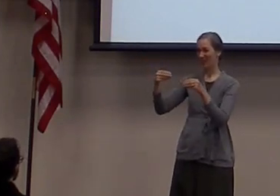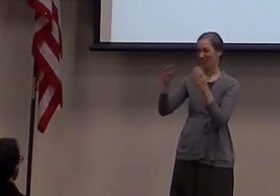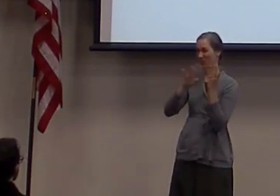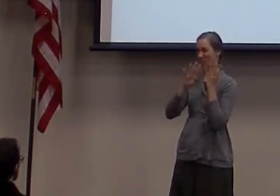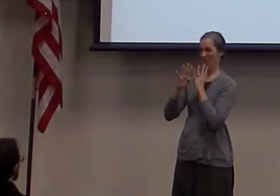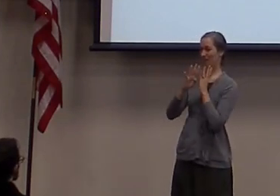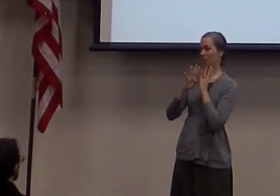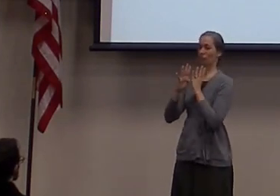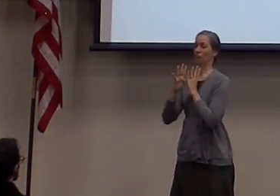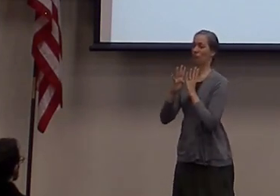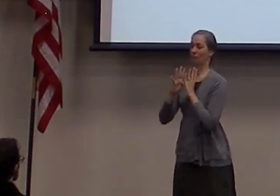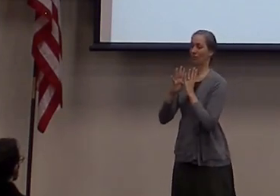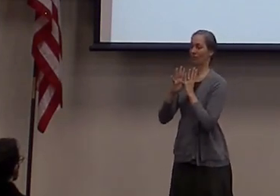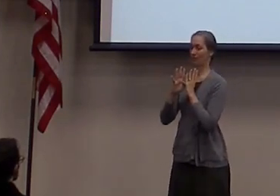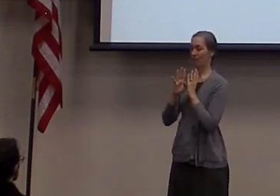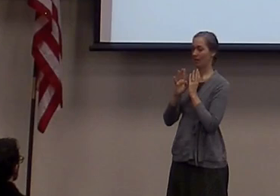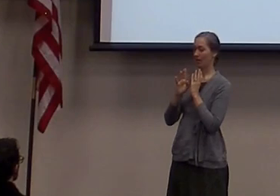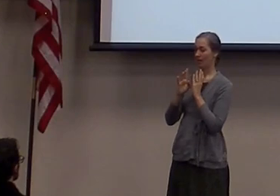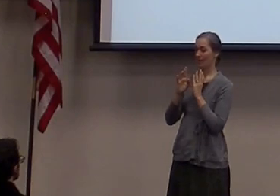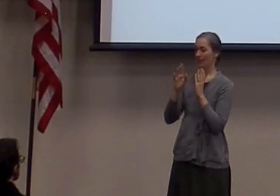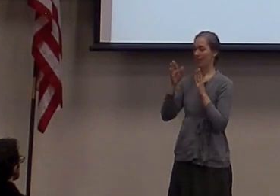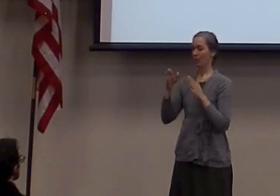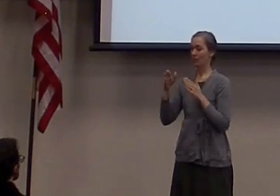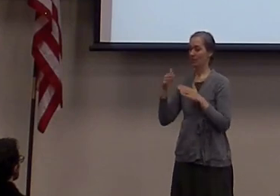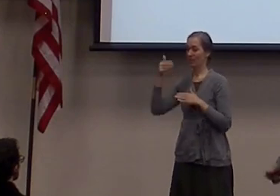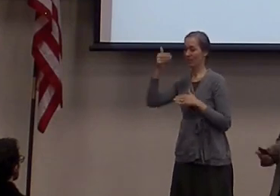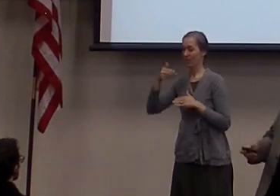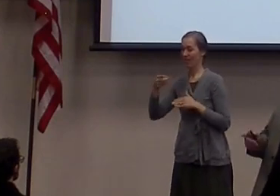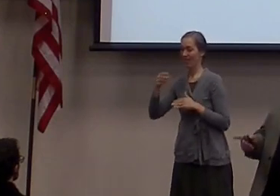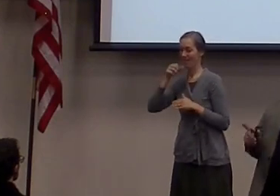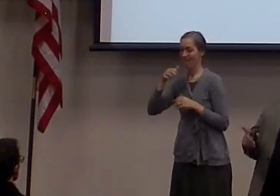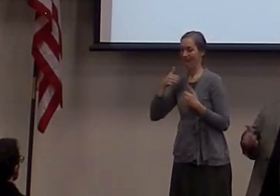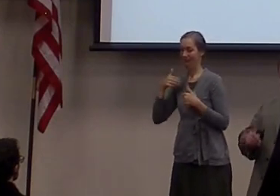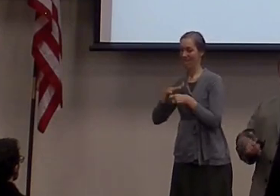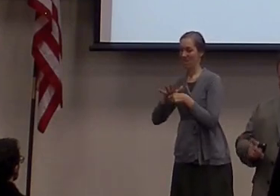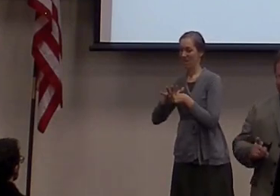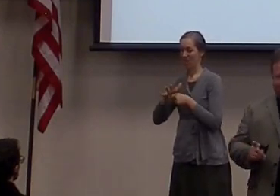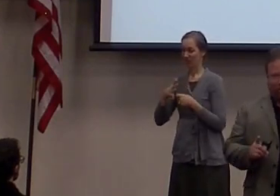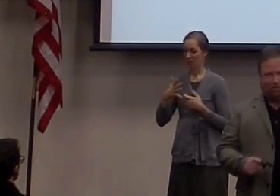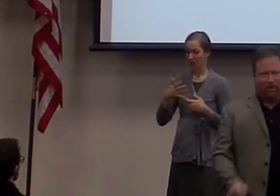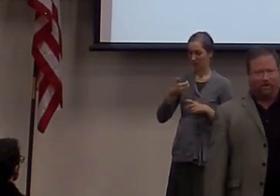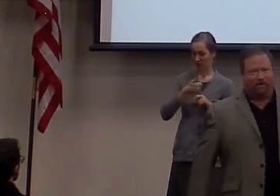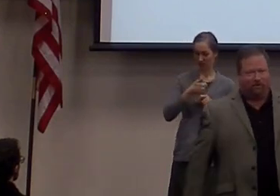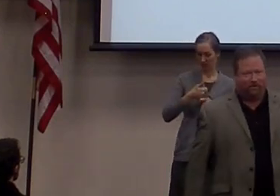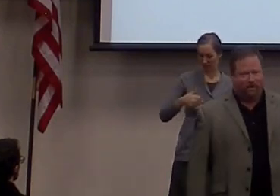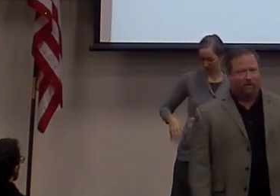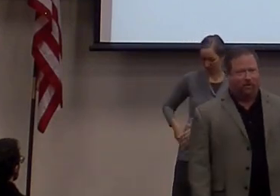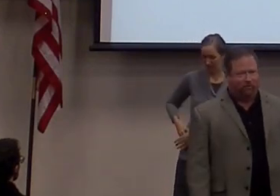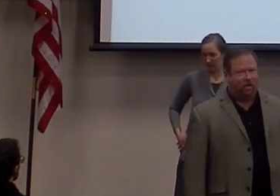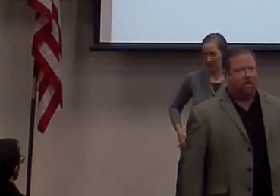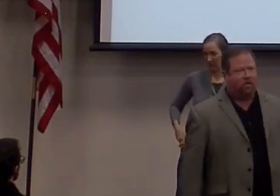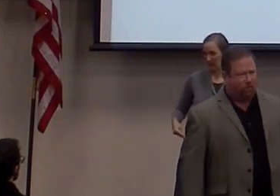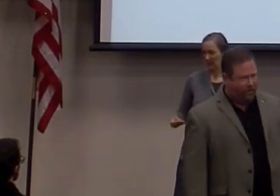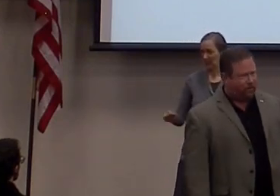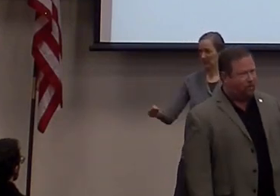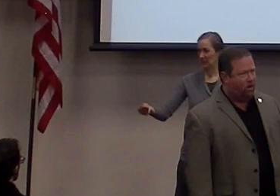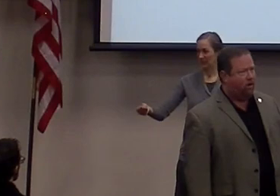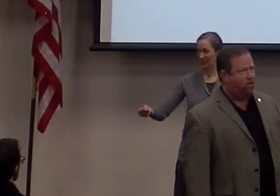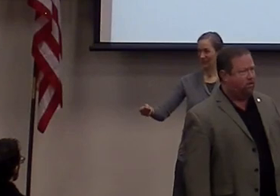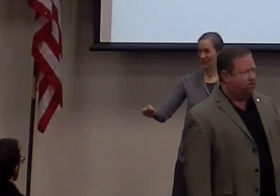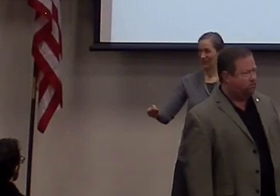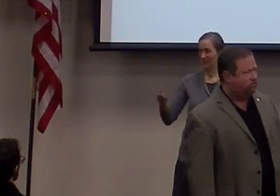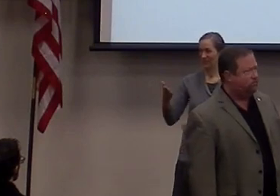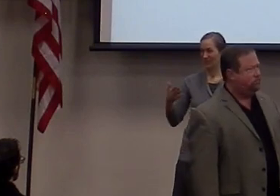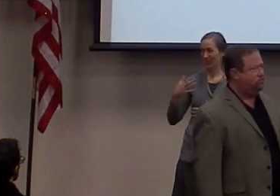have enough and you're standing behind them digging in your pocket, That's when we need to whisper in each other's ear, preach the